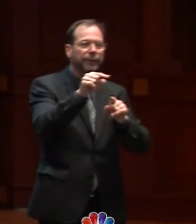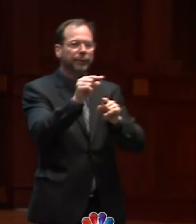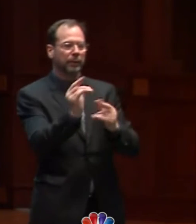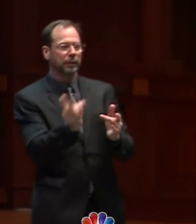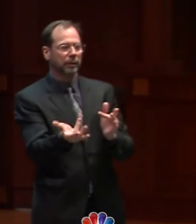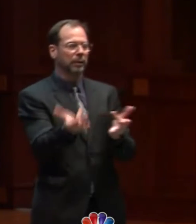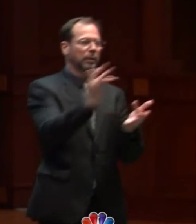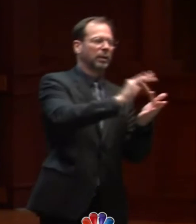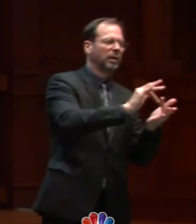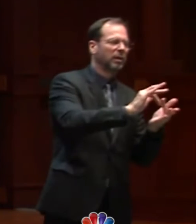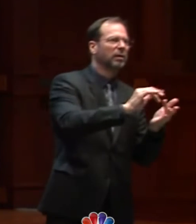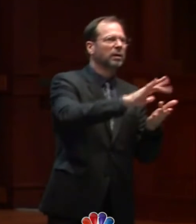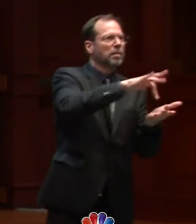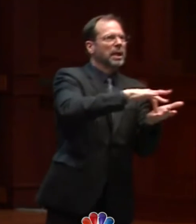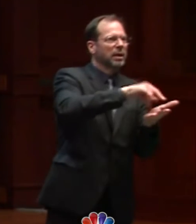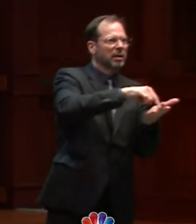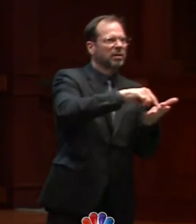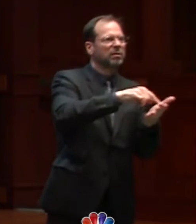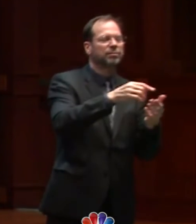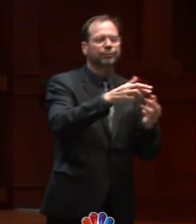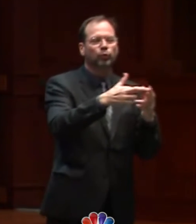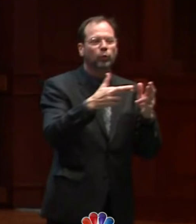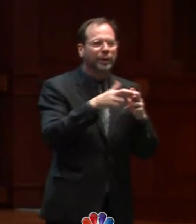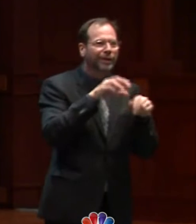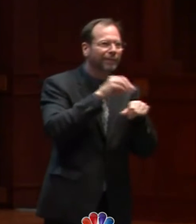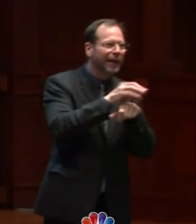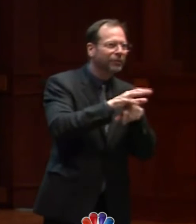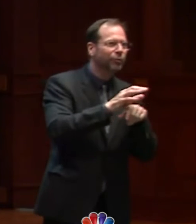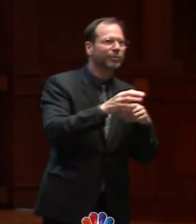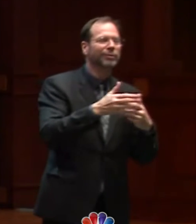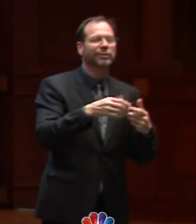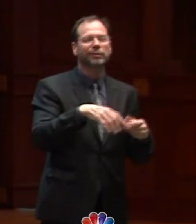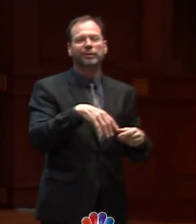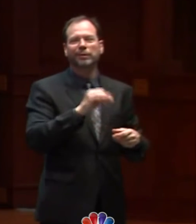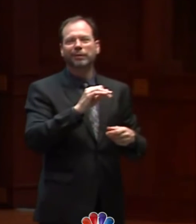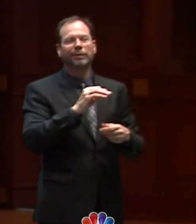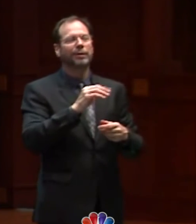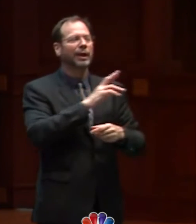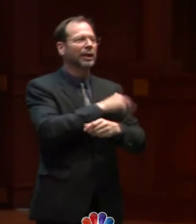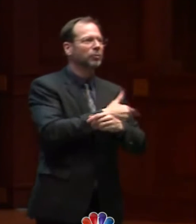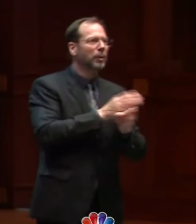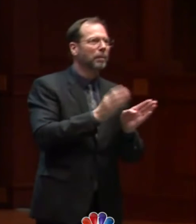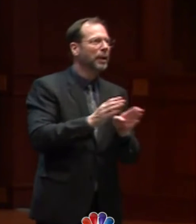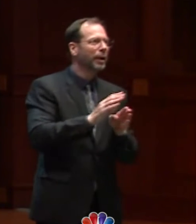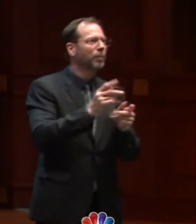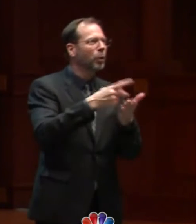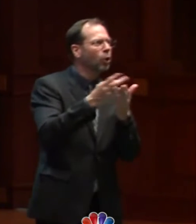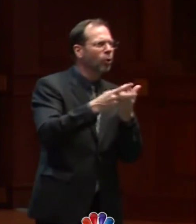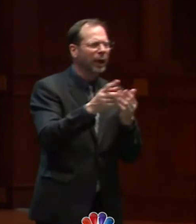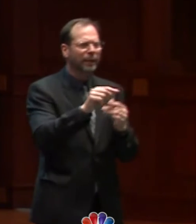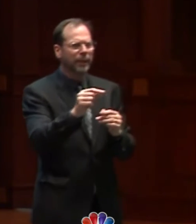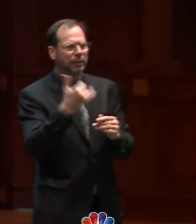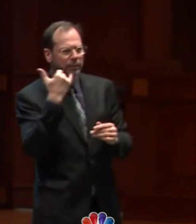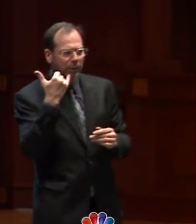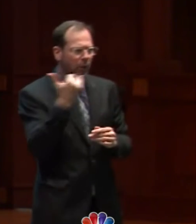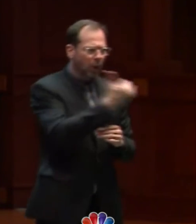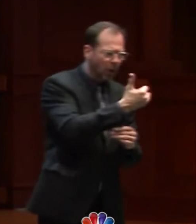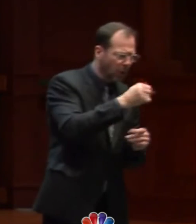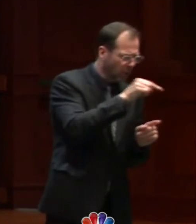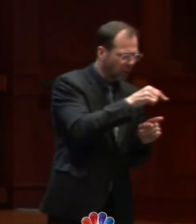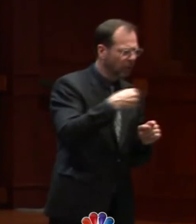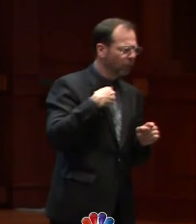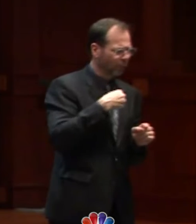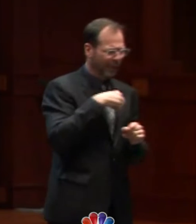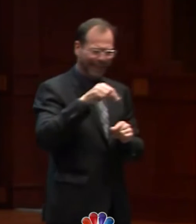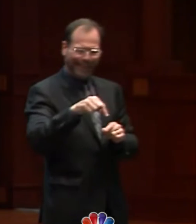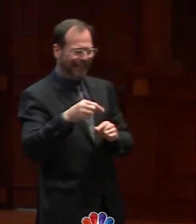that functional area, one of the regional advisory councils, or to the hospital preparedness program, and say, hey, we've got